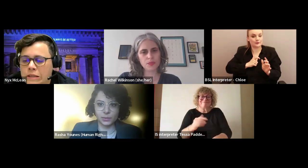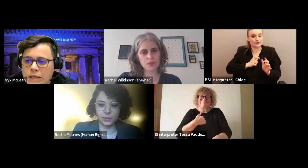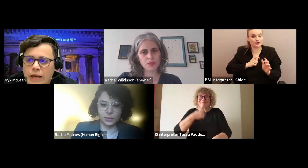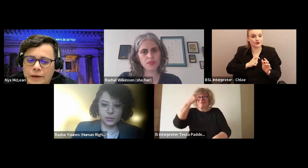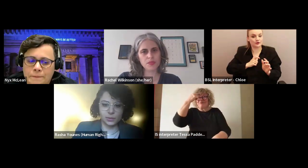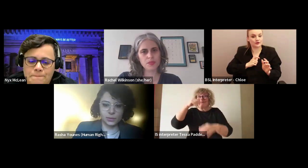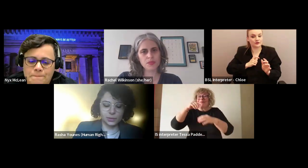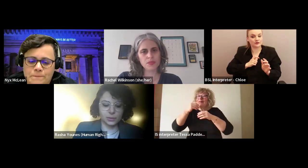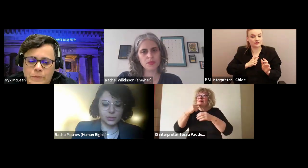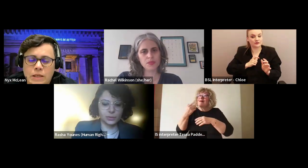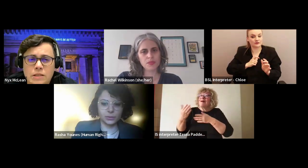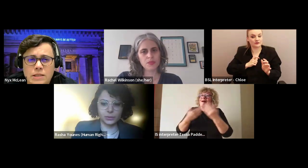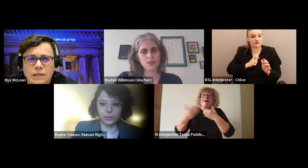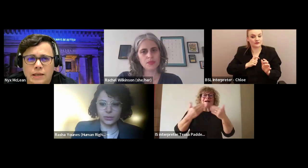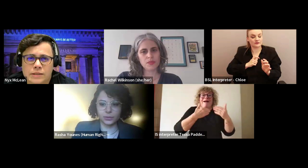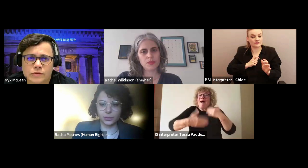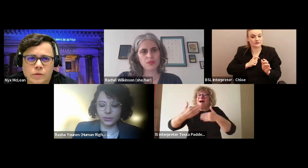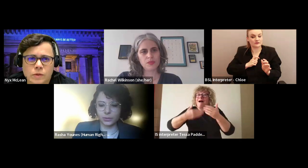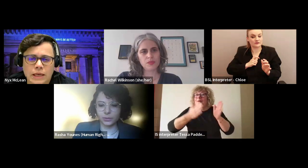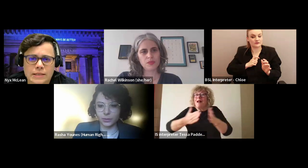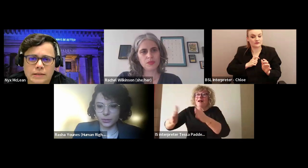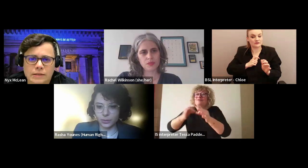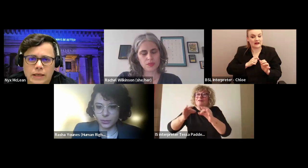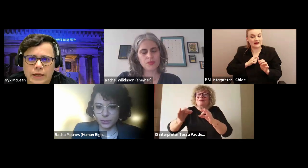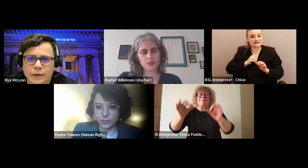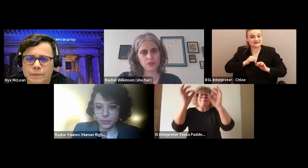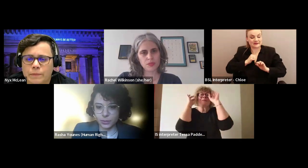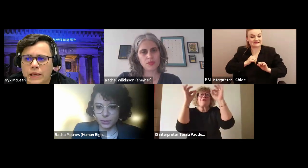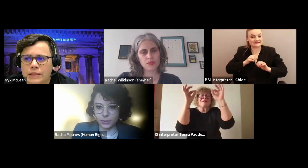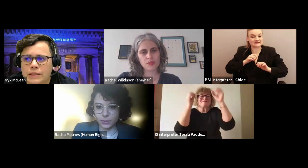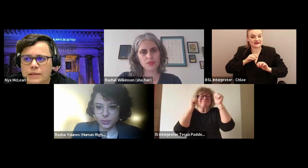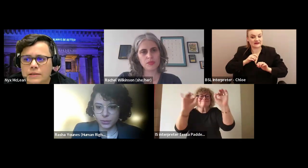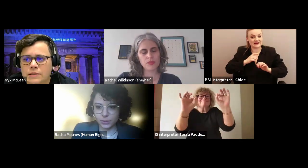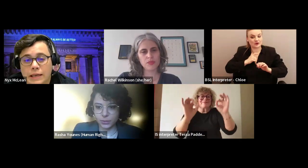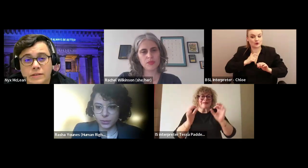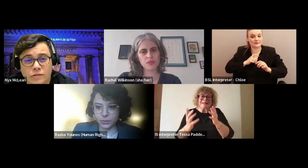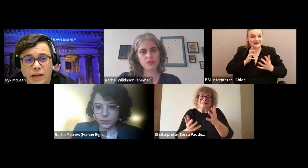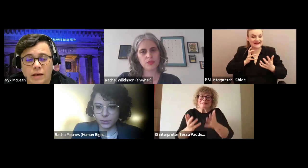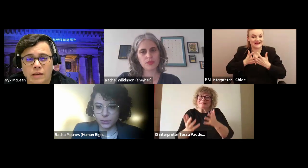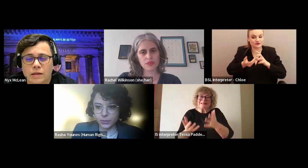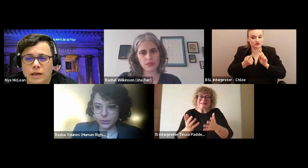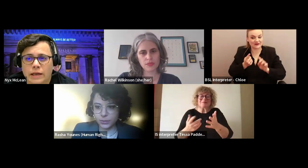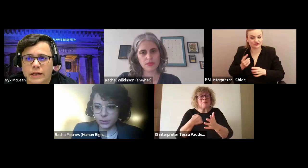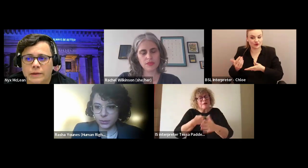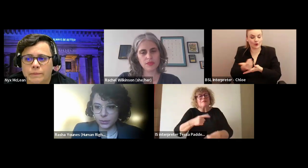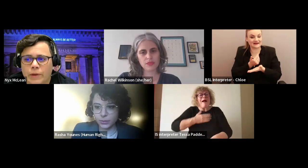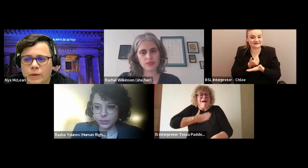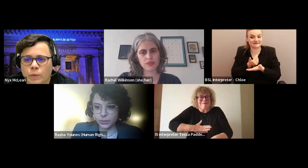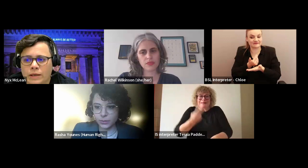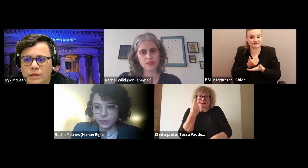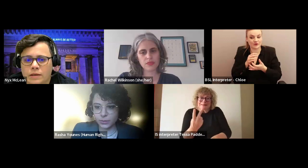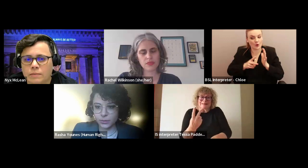interaction, to see collective organizing and collective care,